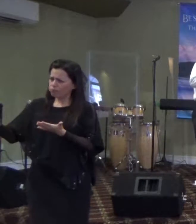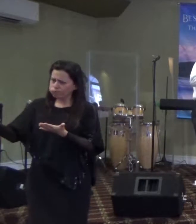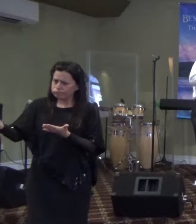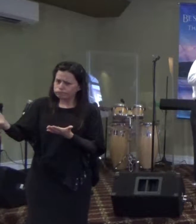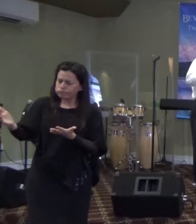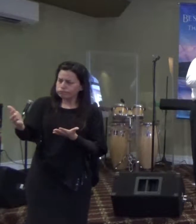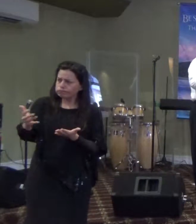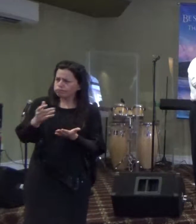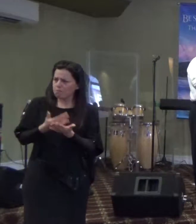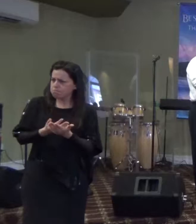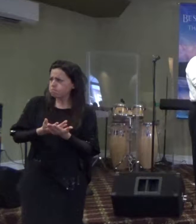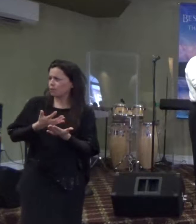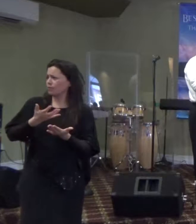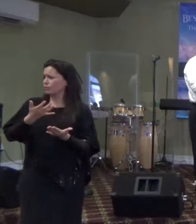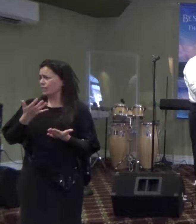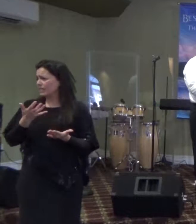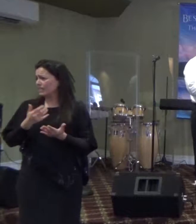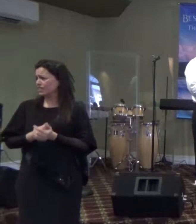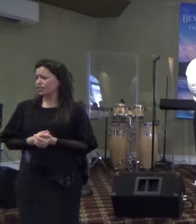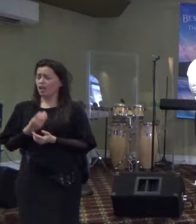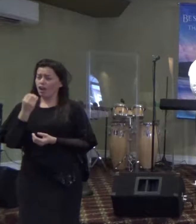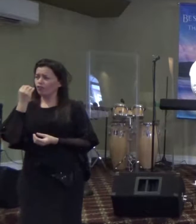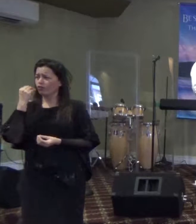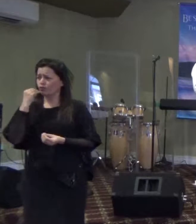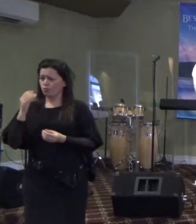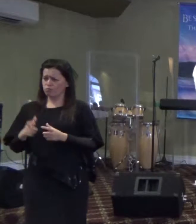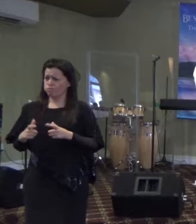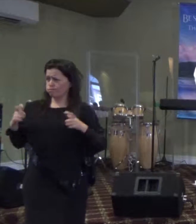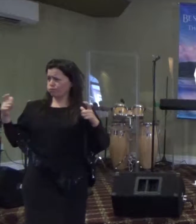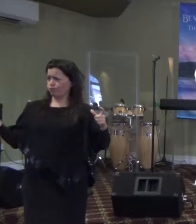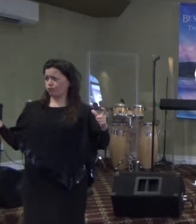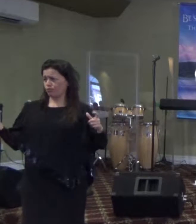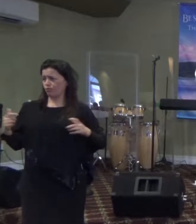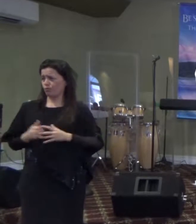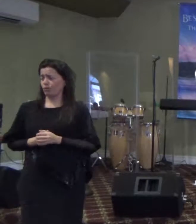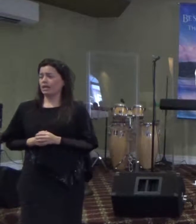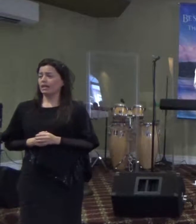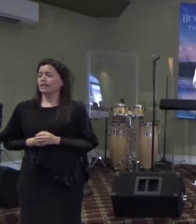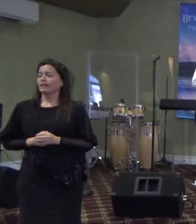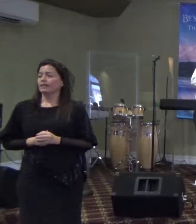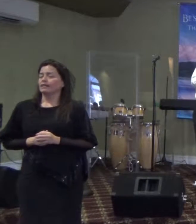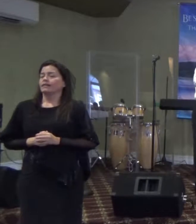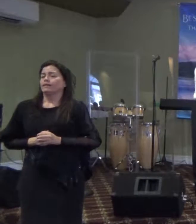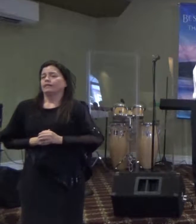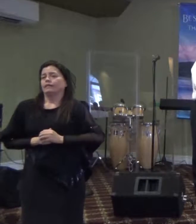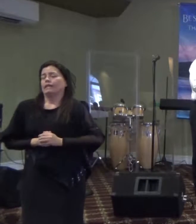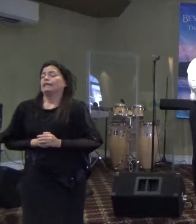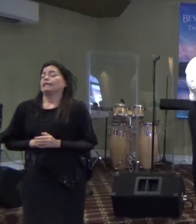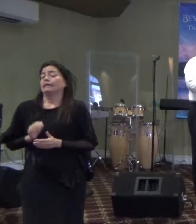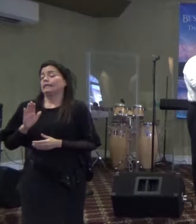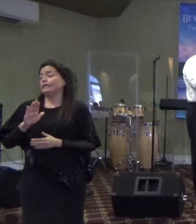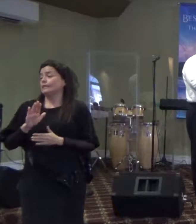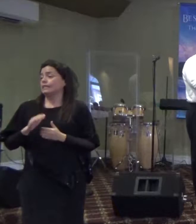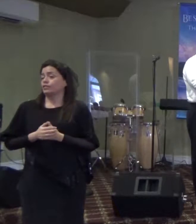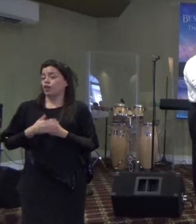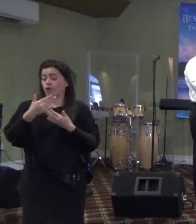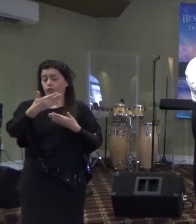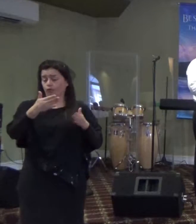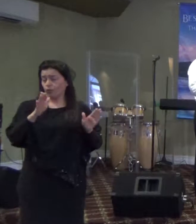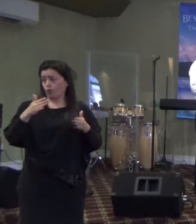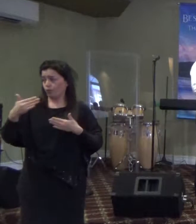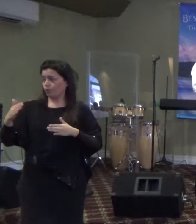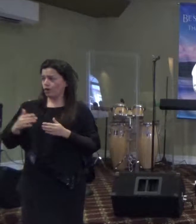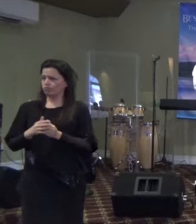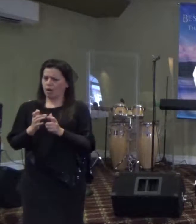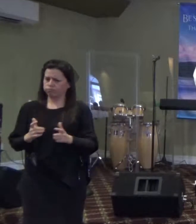day came that there was so much fruit in his vineyards. Hizo más grandes sus graneros, He held more